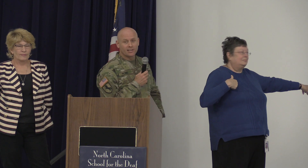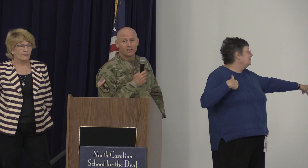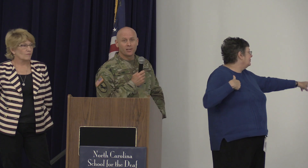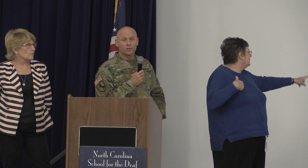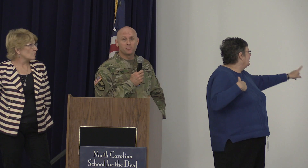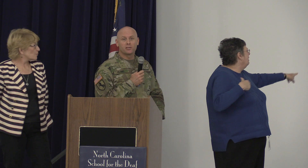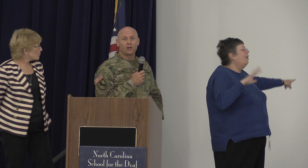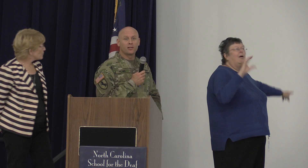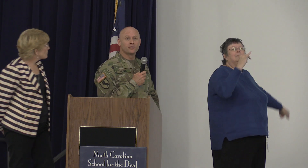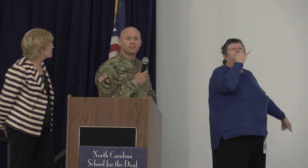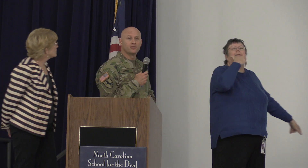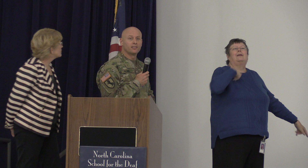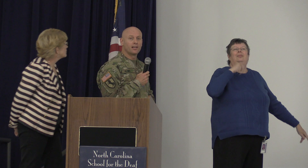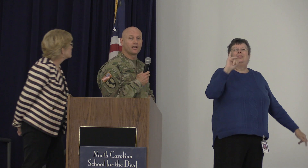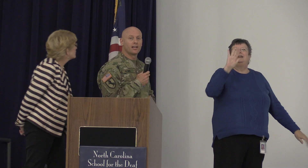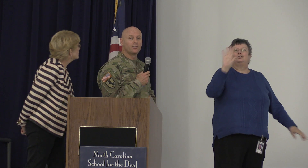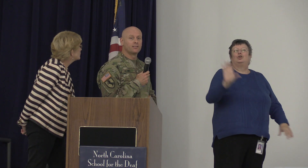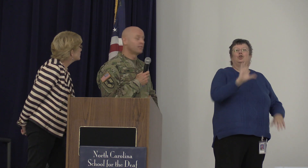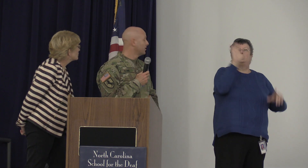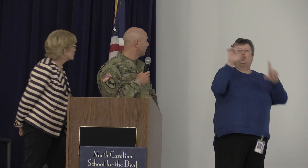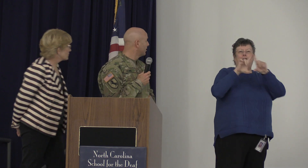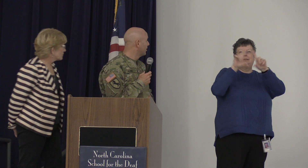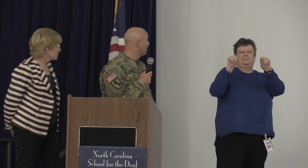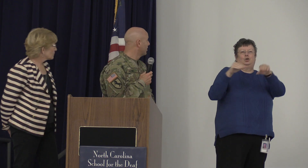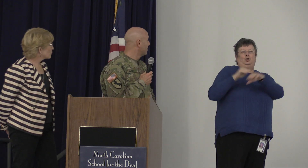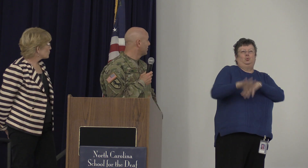No, that's actually the Christmas card that I got.